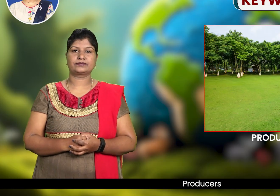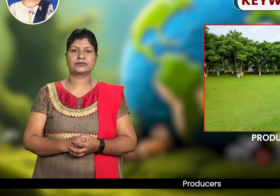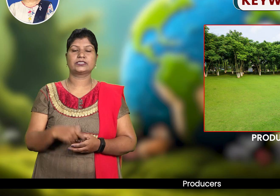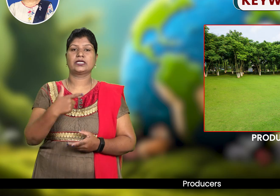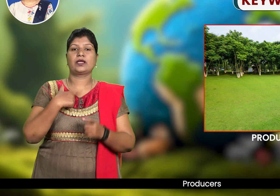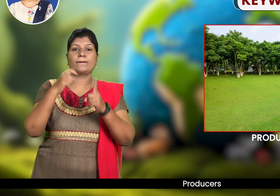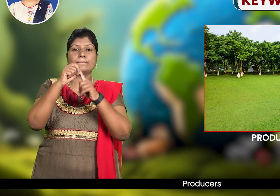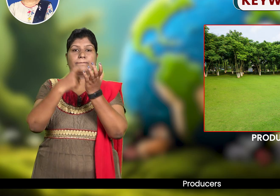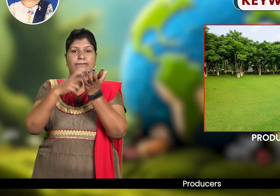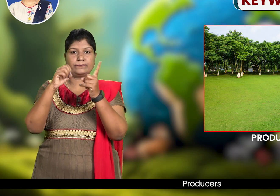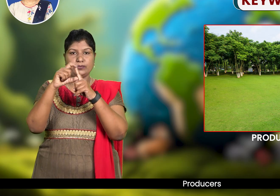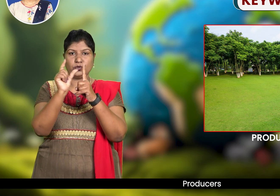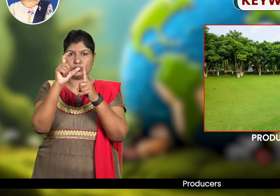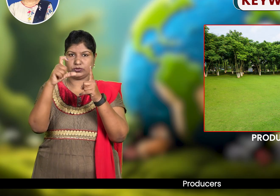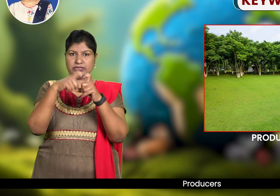producers,